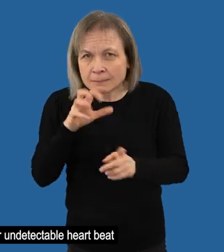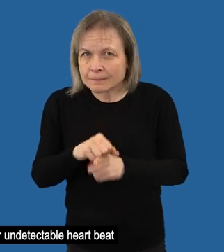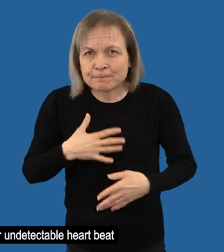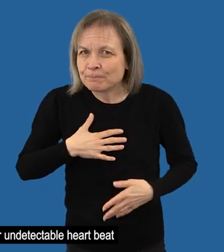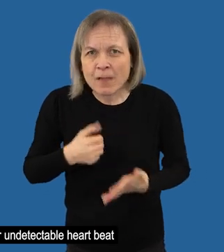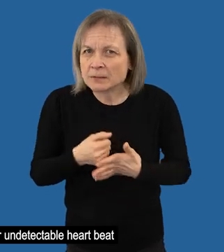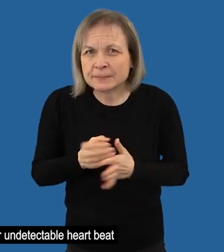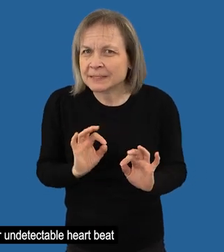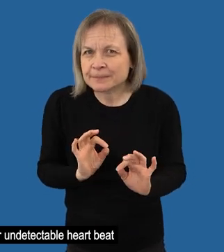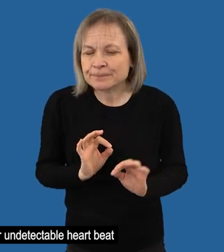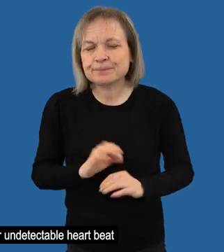Low or undetectable heartbeat.